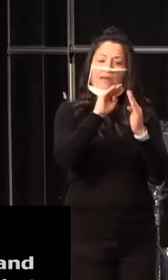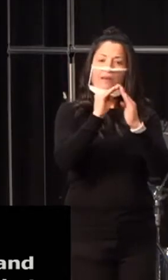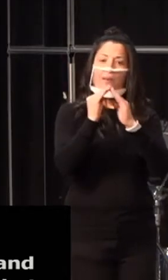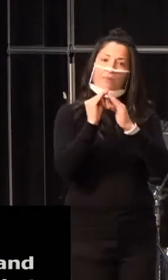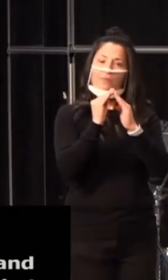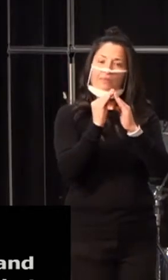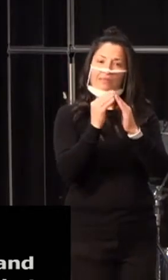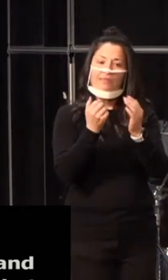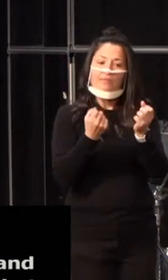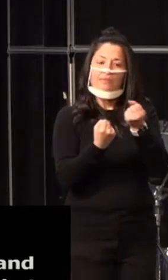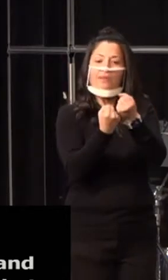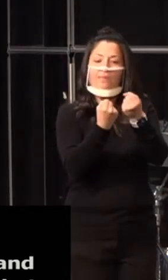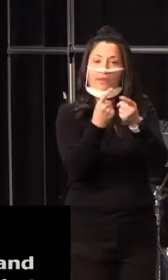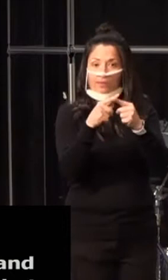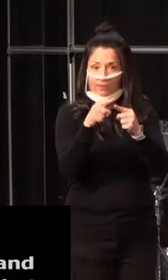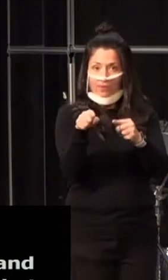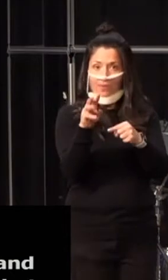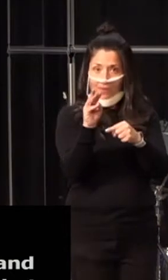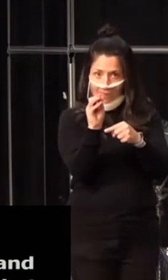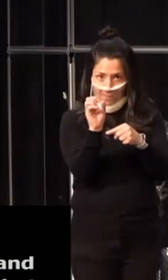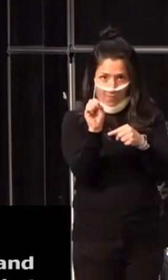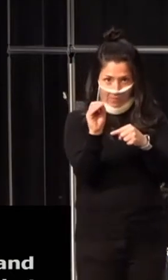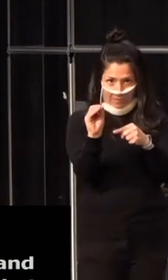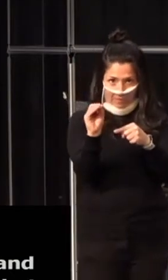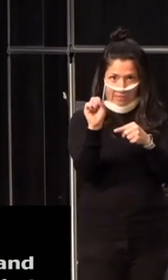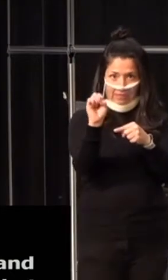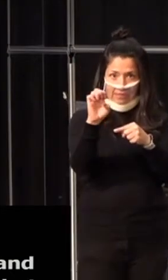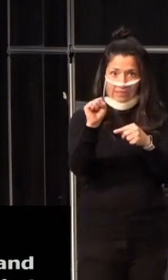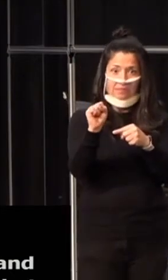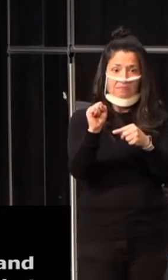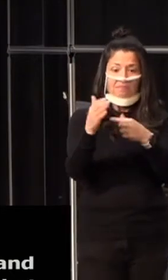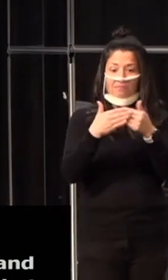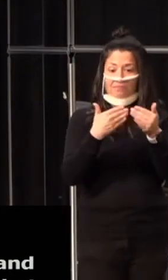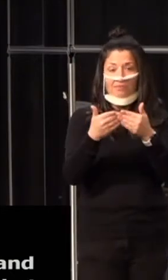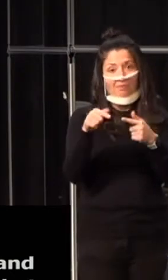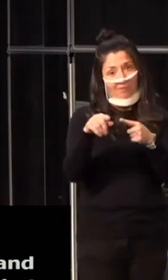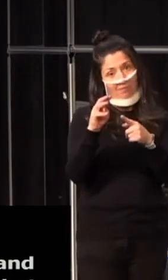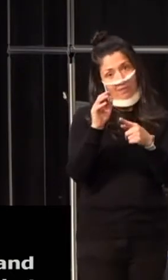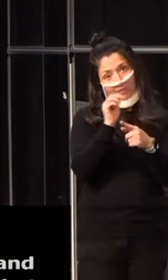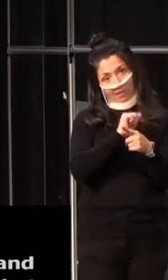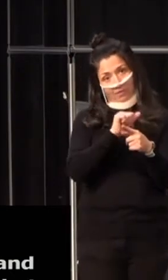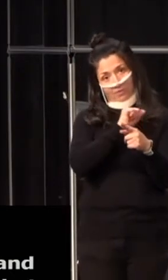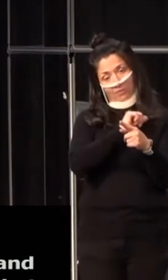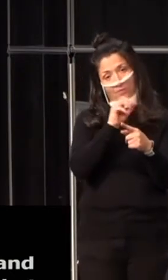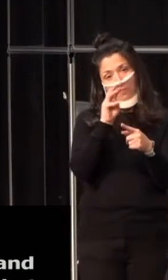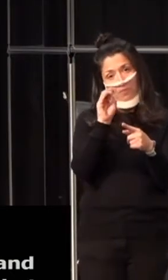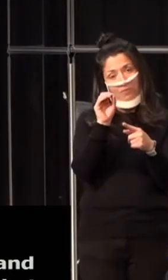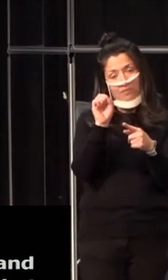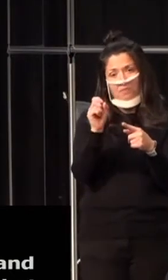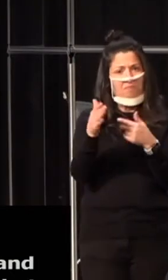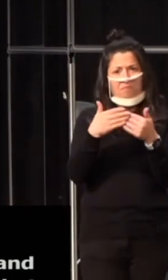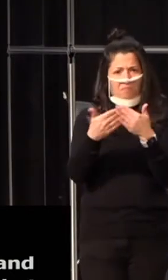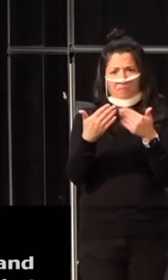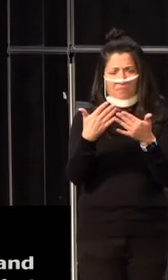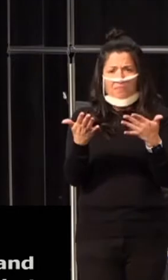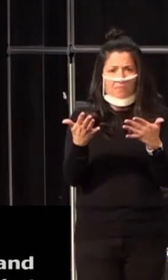And God, in spite of Moses' attitude, says, hey, I'm going to bring your brother, Aaron. Aaron's the ultimate assist man. He doesn't need any of the glory. He